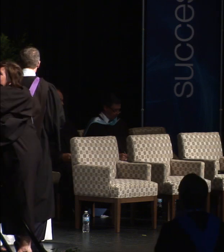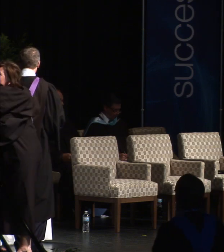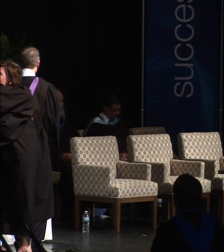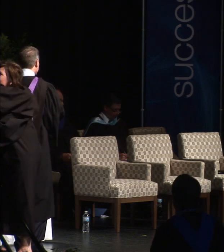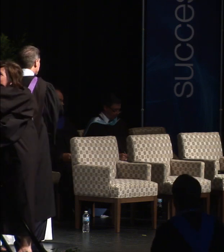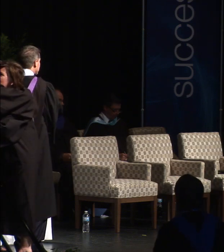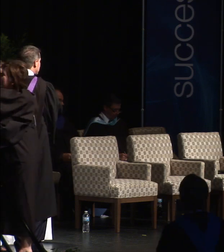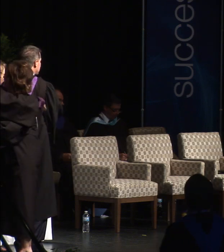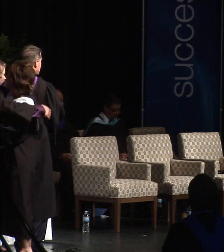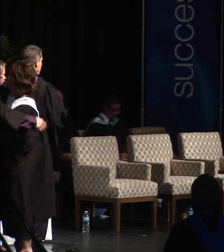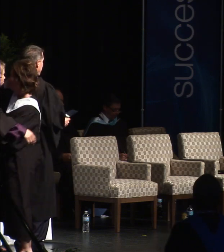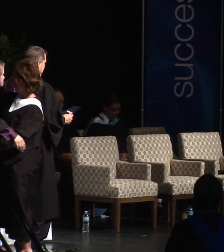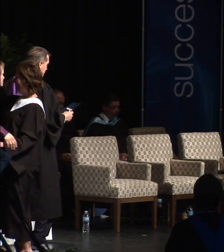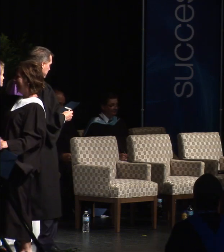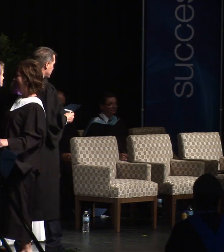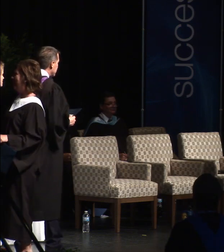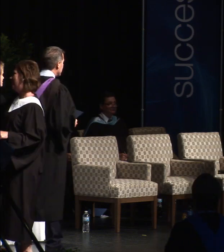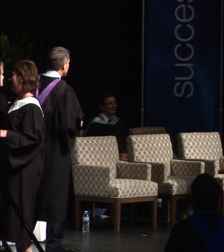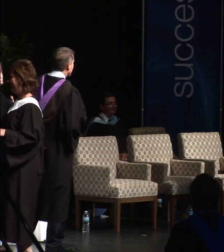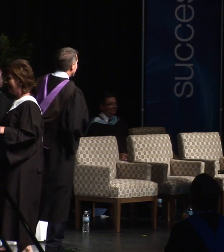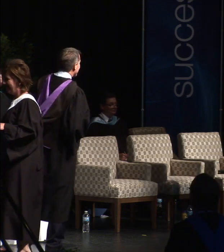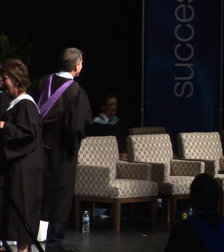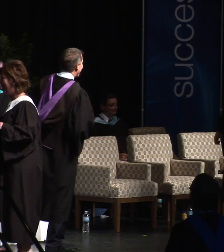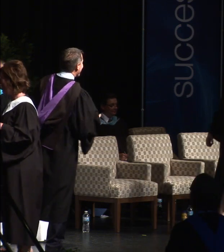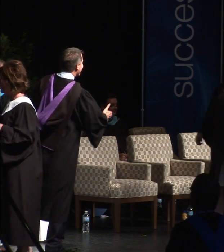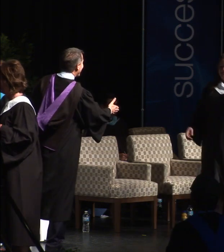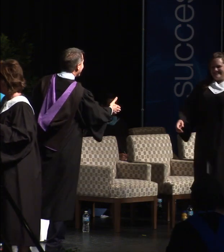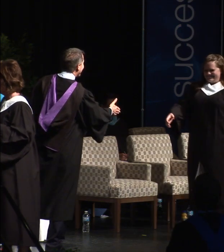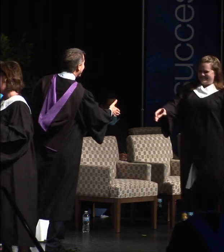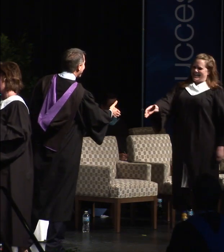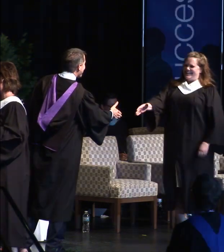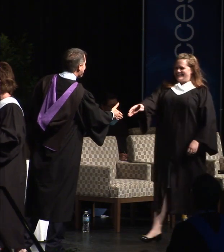Shallon Heather Fleming.